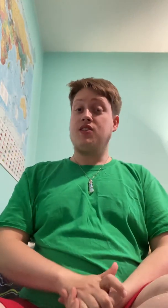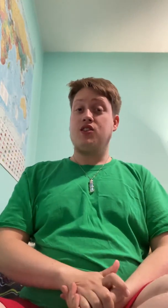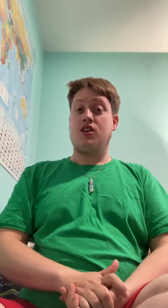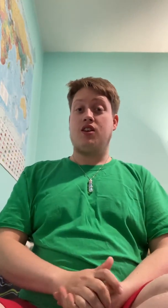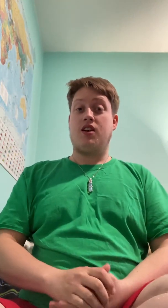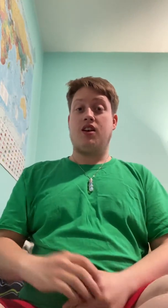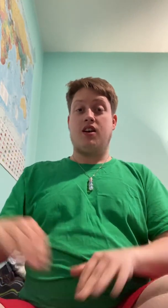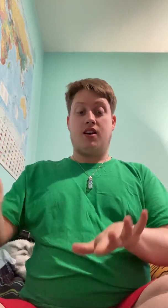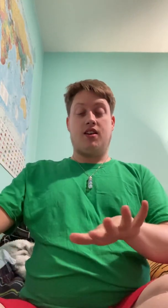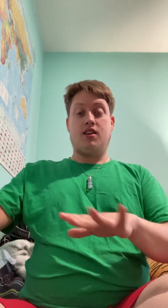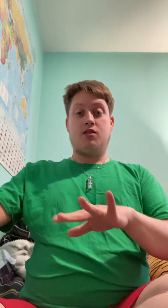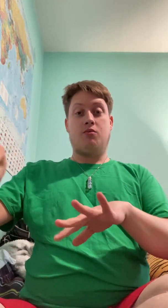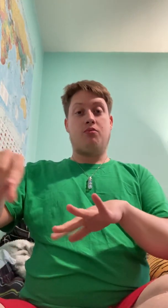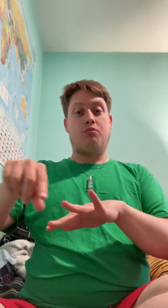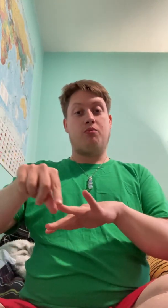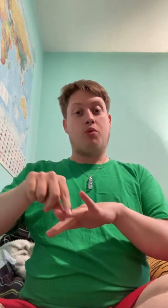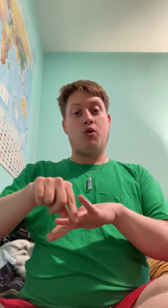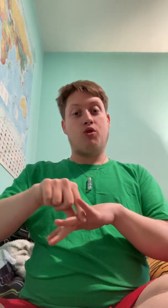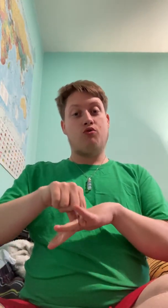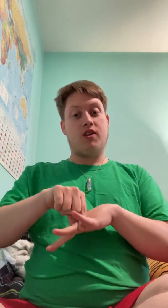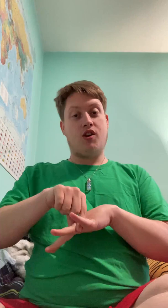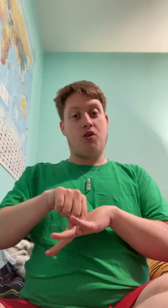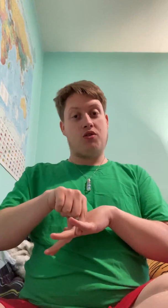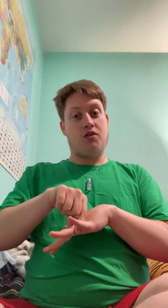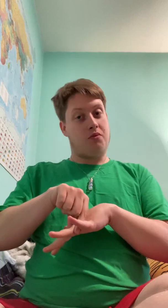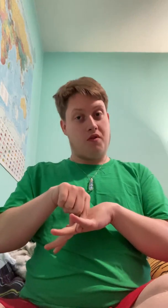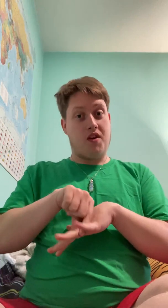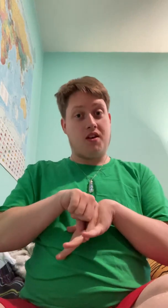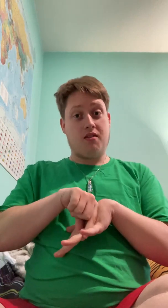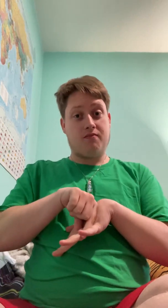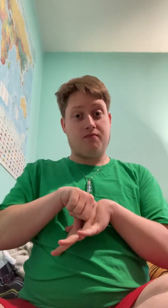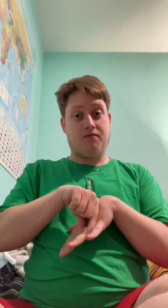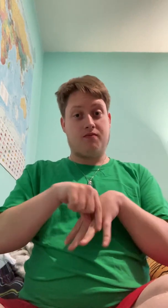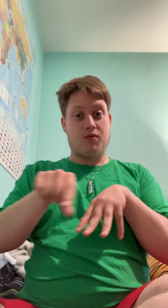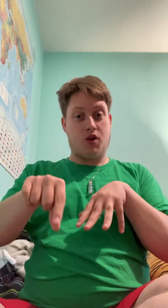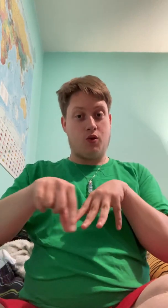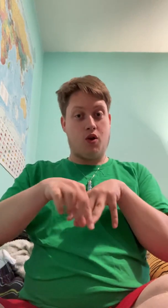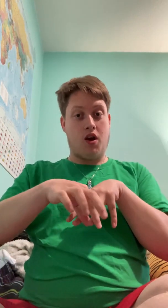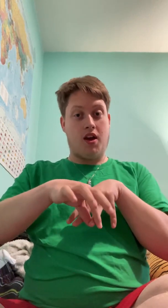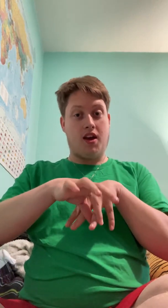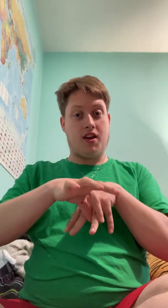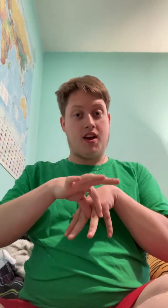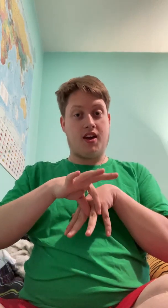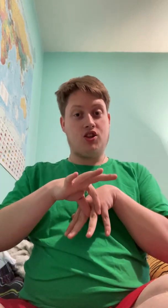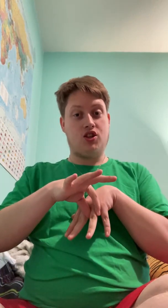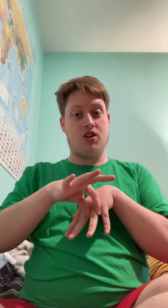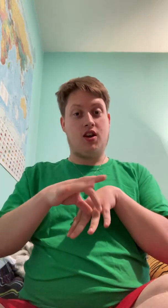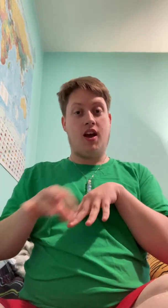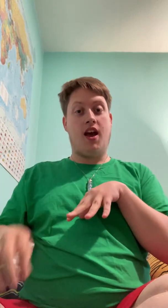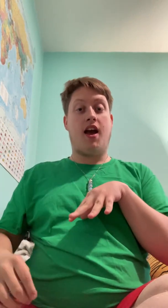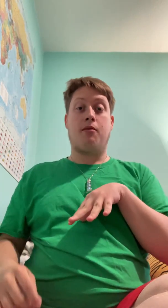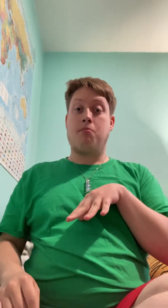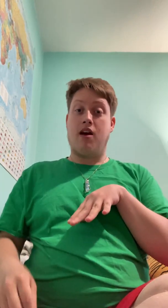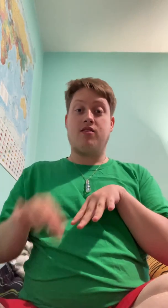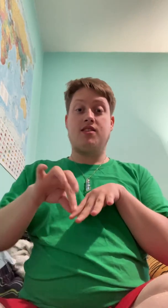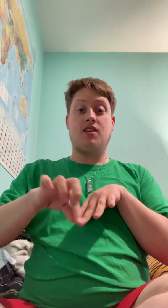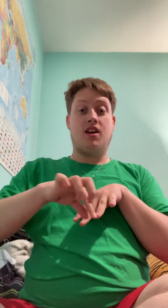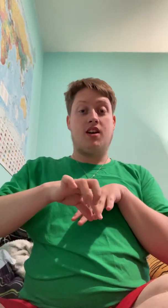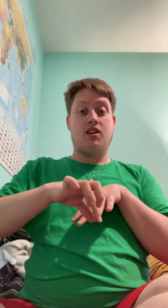Engaged is putting the ring on the finger, so engaged. And married is you